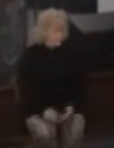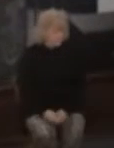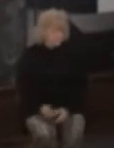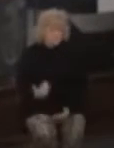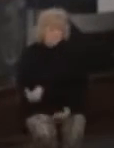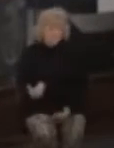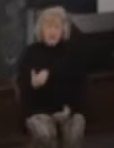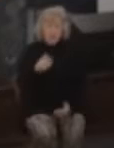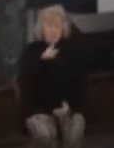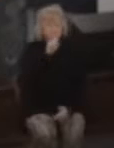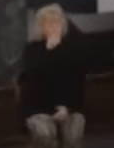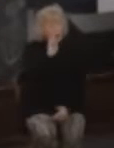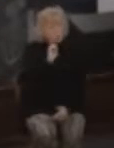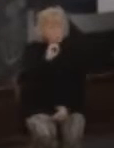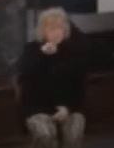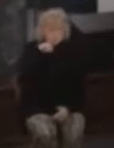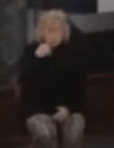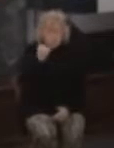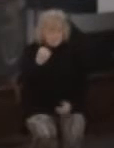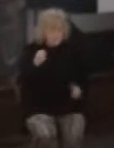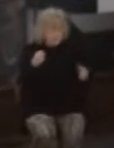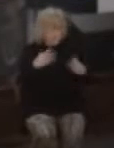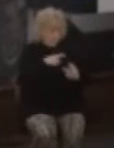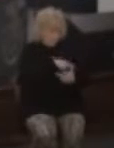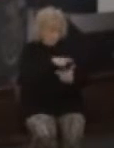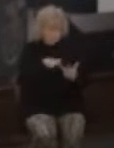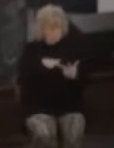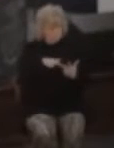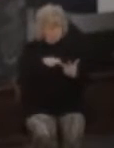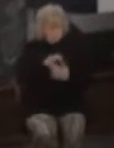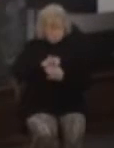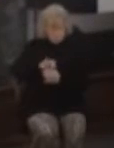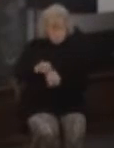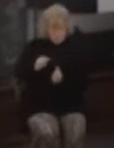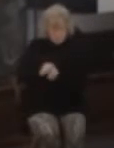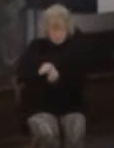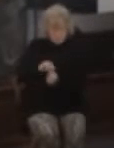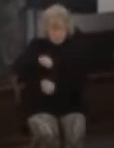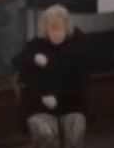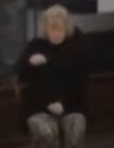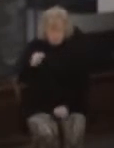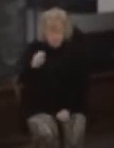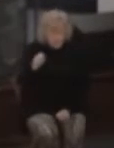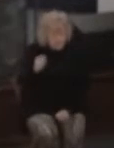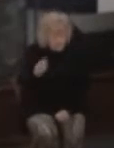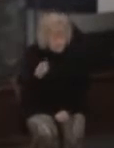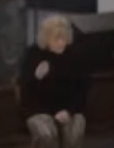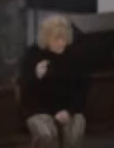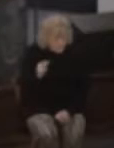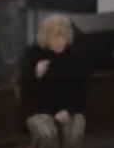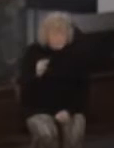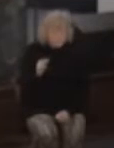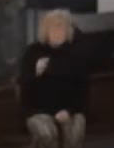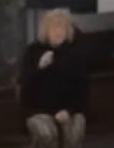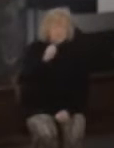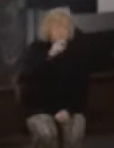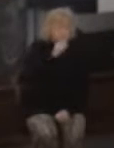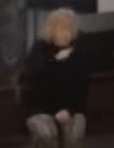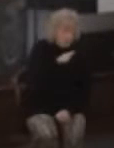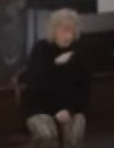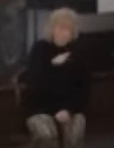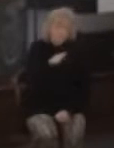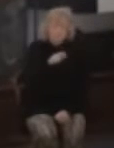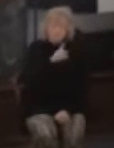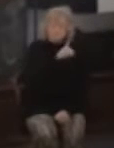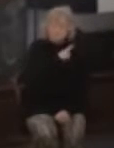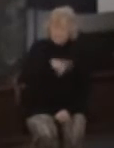of love, jealousy, and fear as seen through the relationships of Jonathan, David, and Saul. Jonathan is Saul's oldest son,